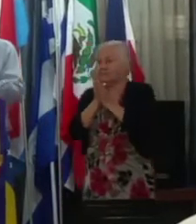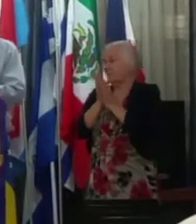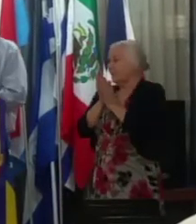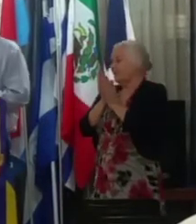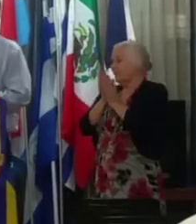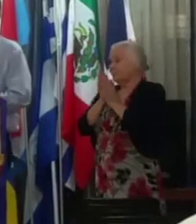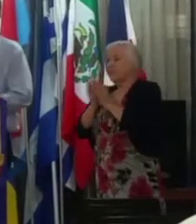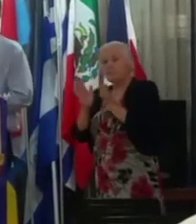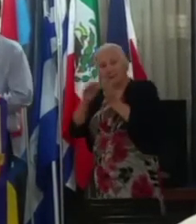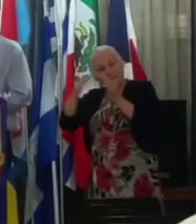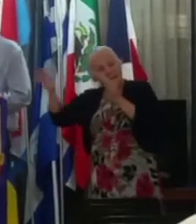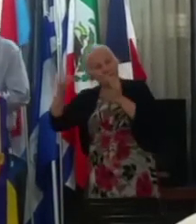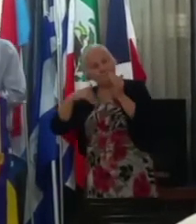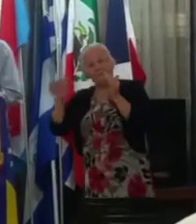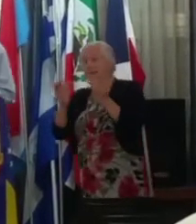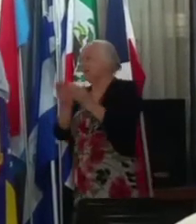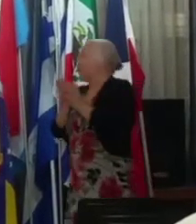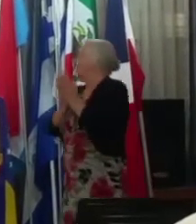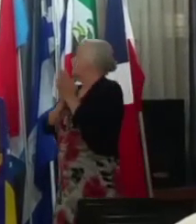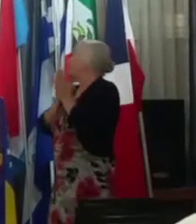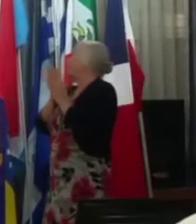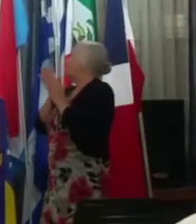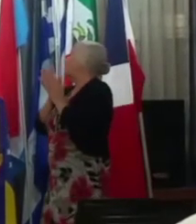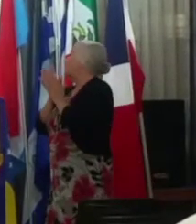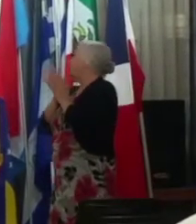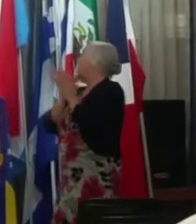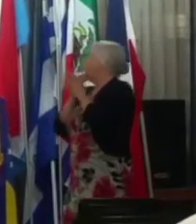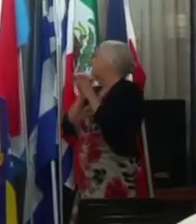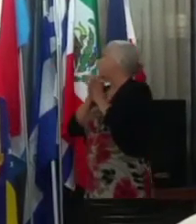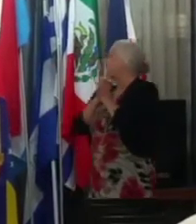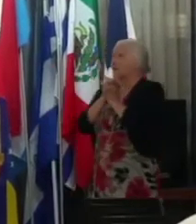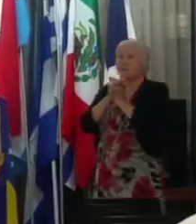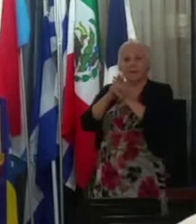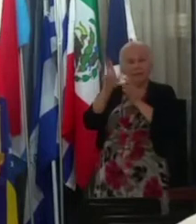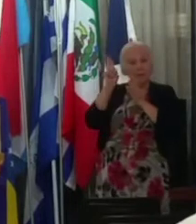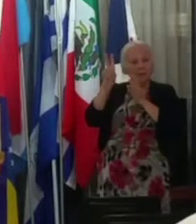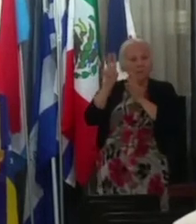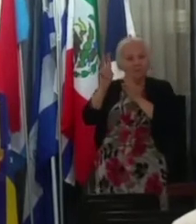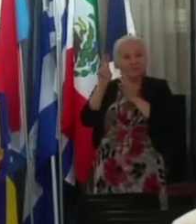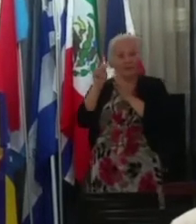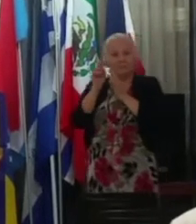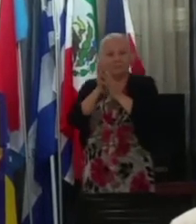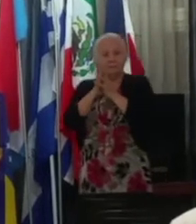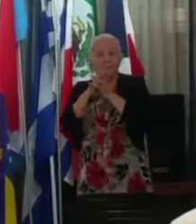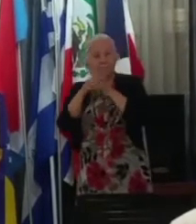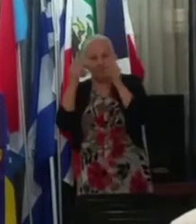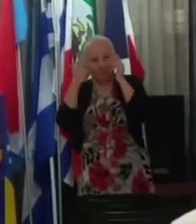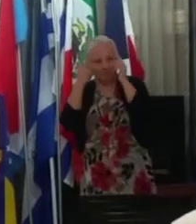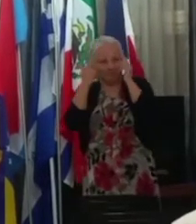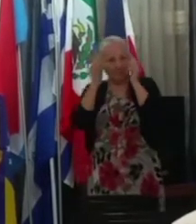Later I was told, I had 2 days to change my mind.